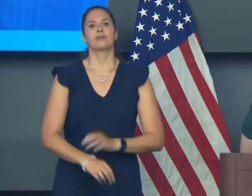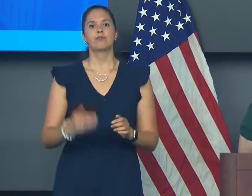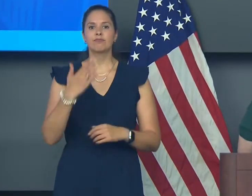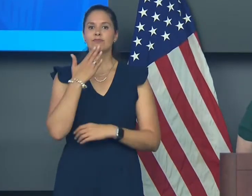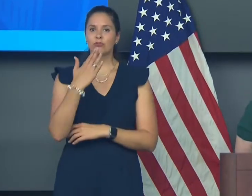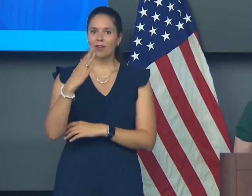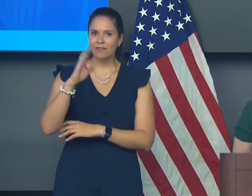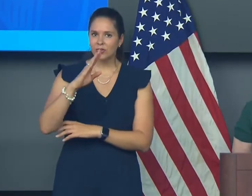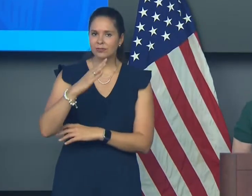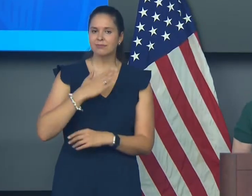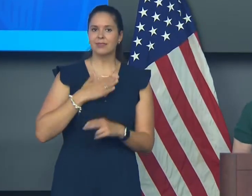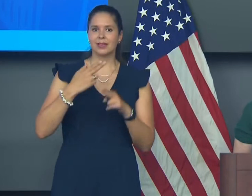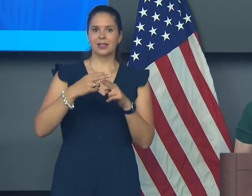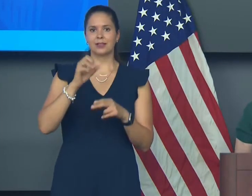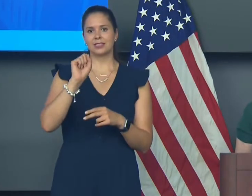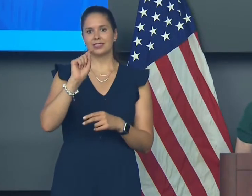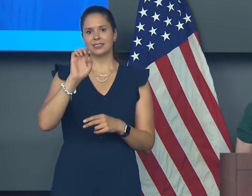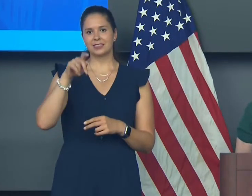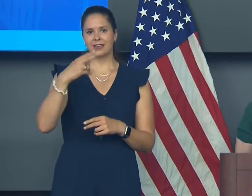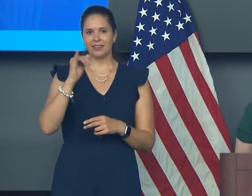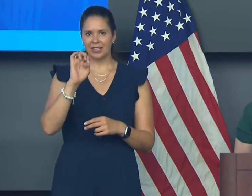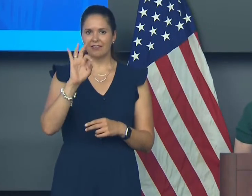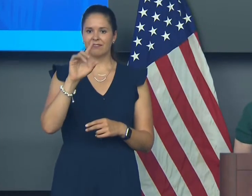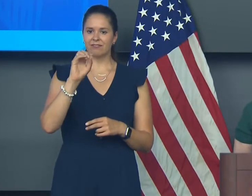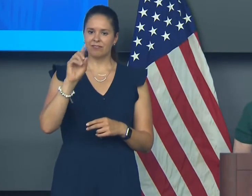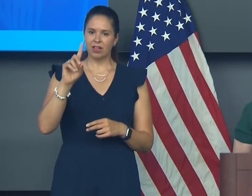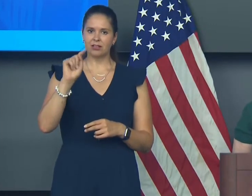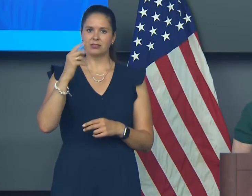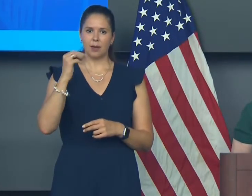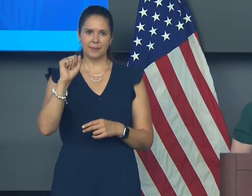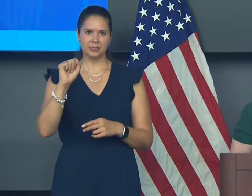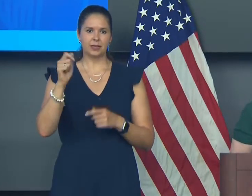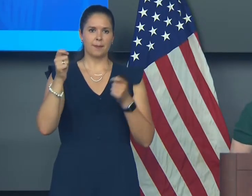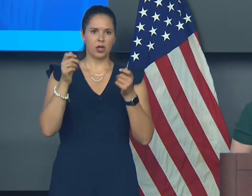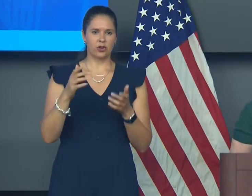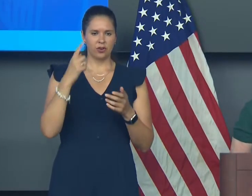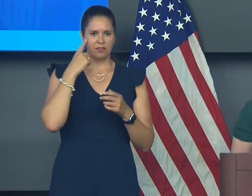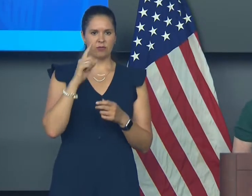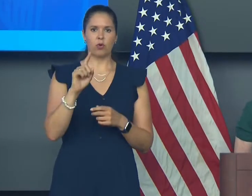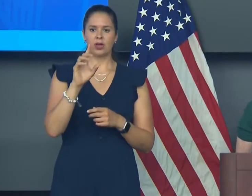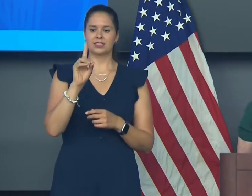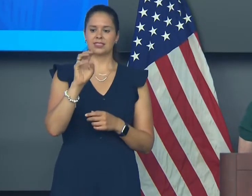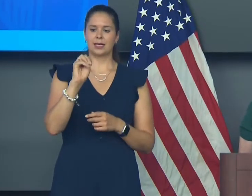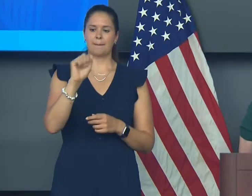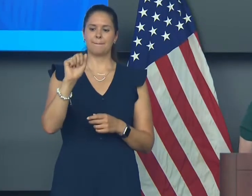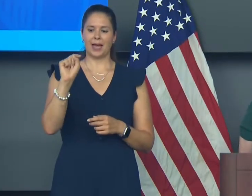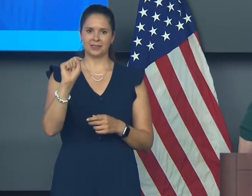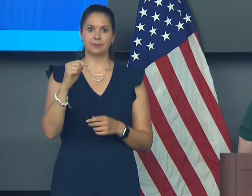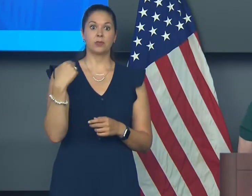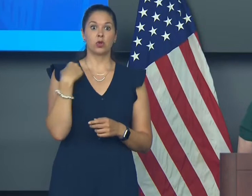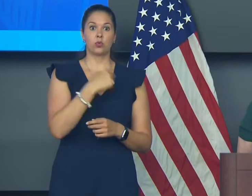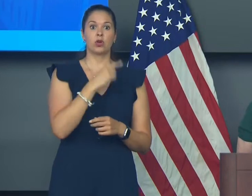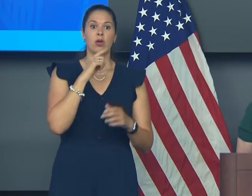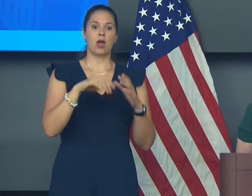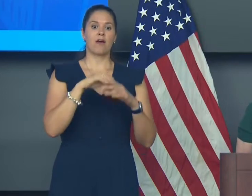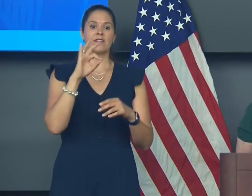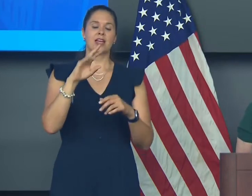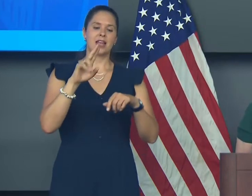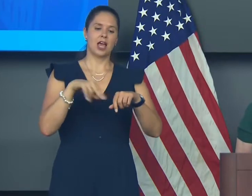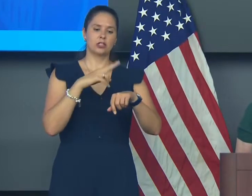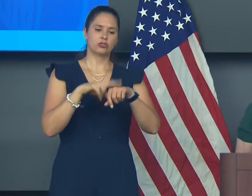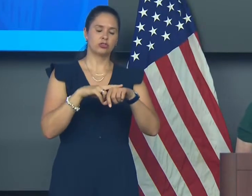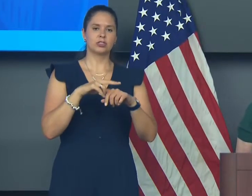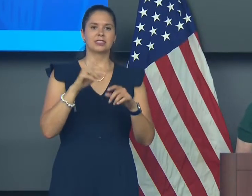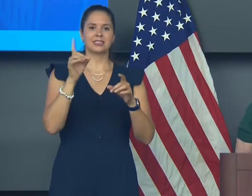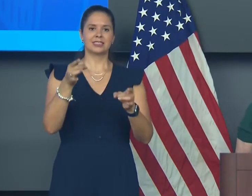Good afternoon. My name is Stephanie Flood Thomas, and I am the commander for Florida 4 DMAT. We are out of the National Disaster